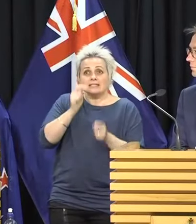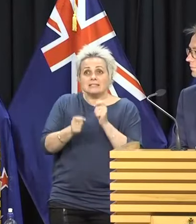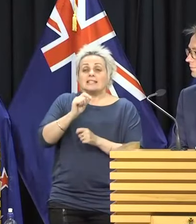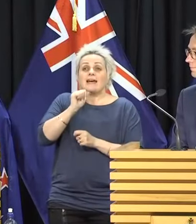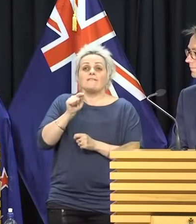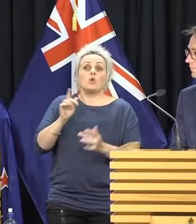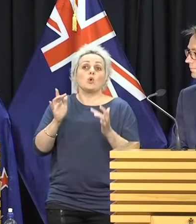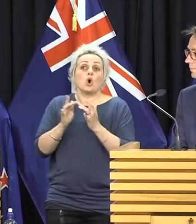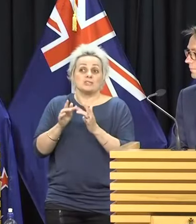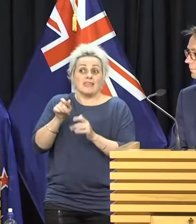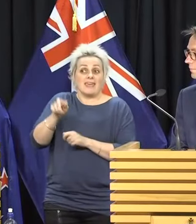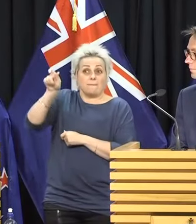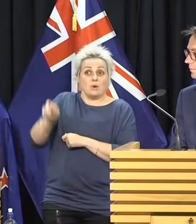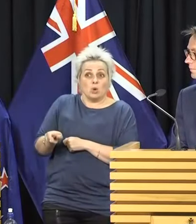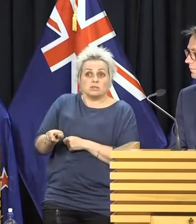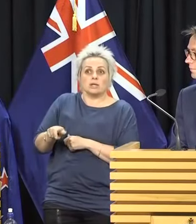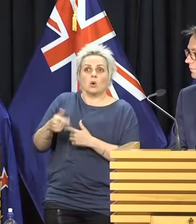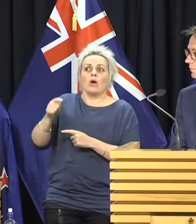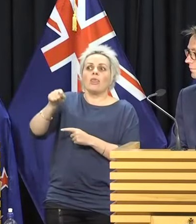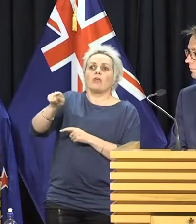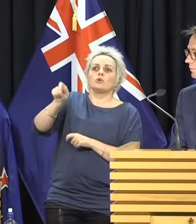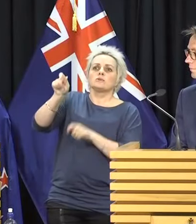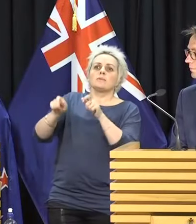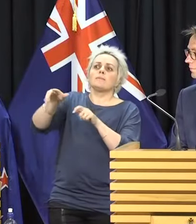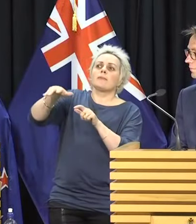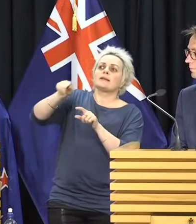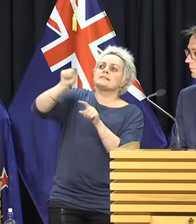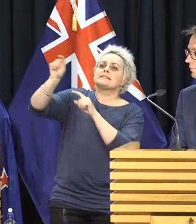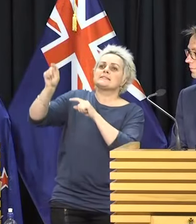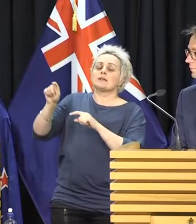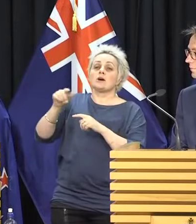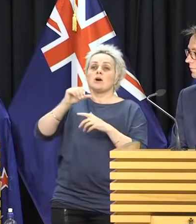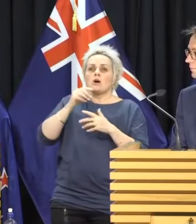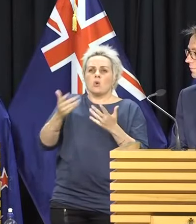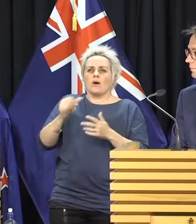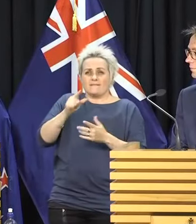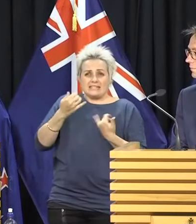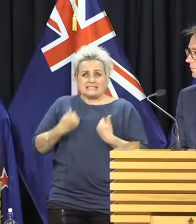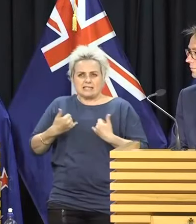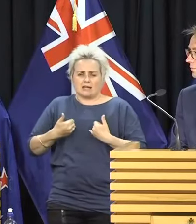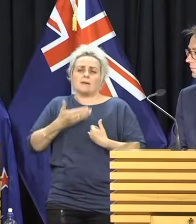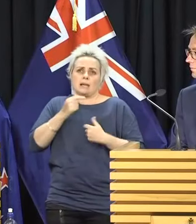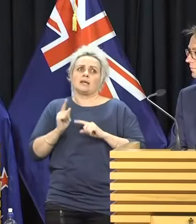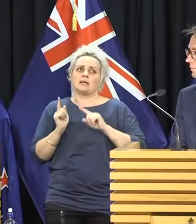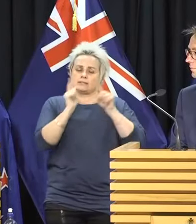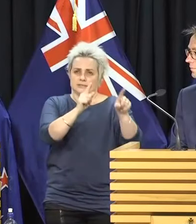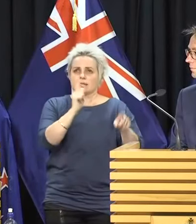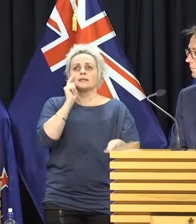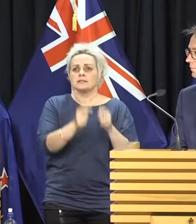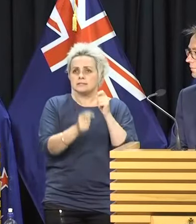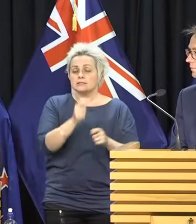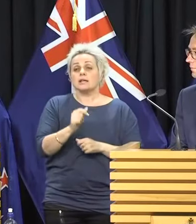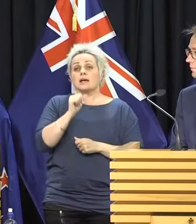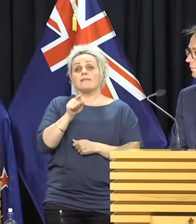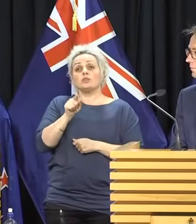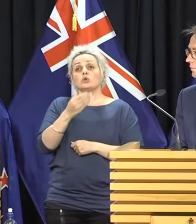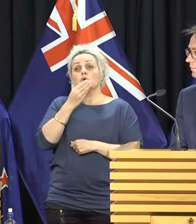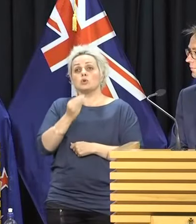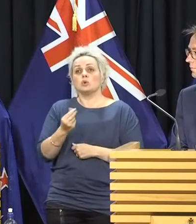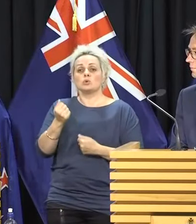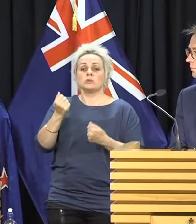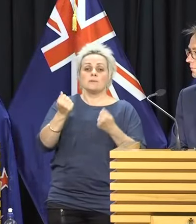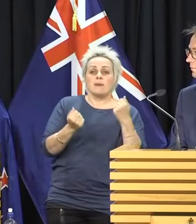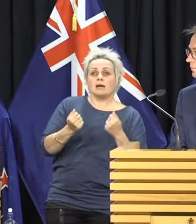contact with the person or those people's contacts or those who are showing symptoms. If you're out using public